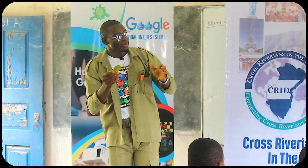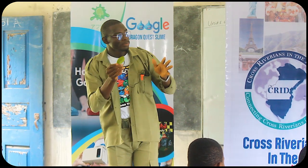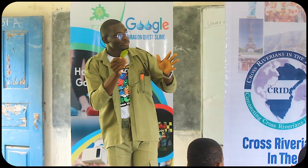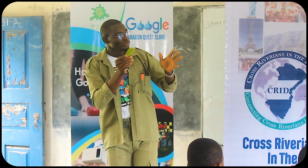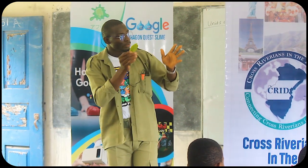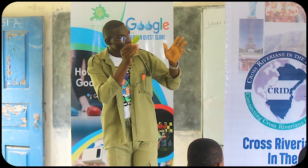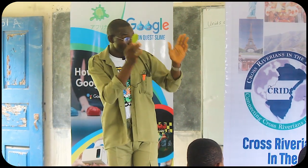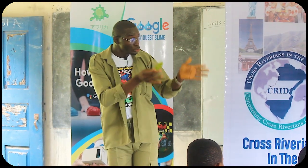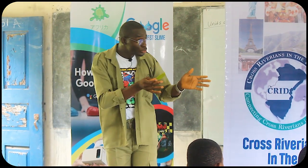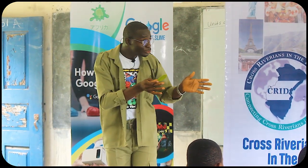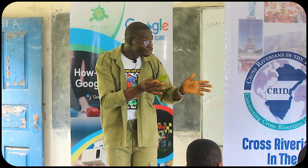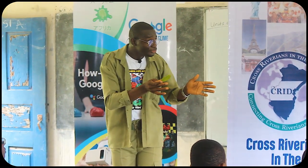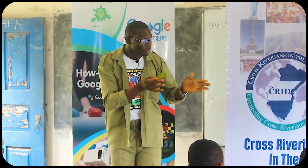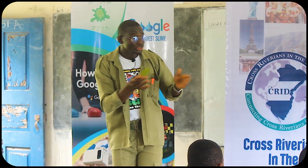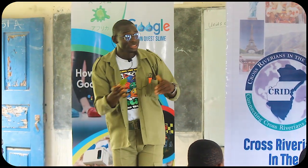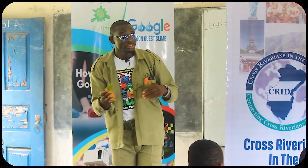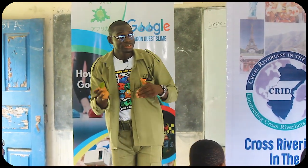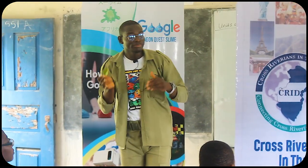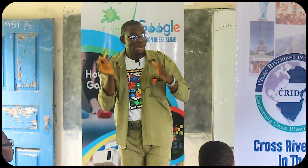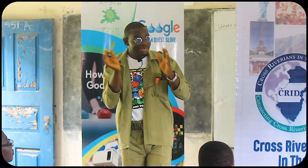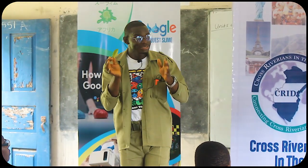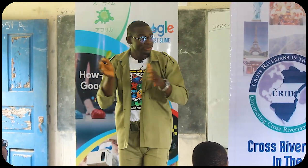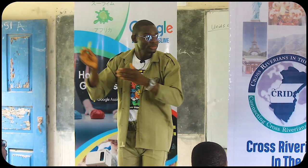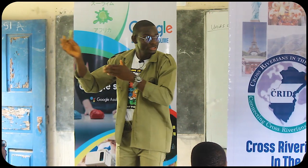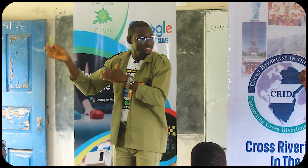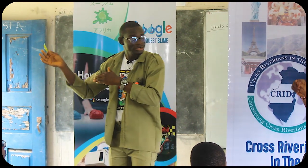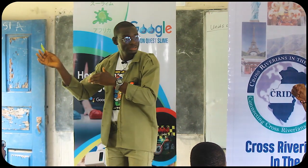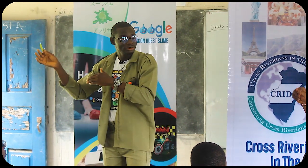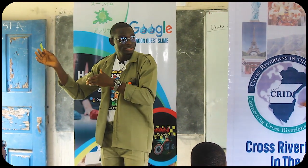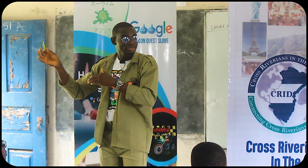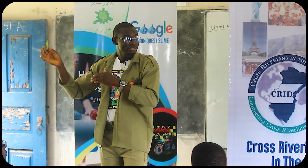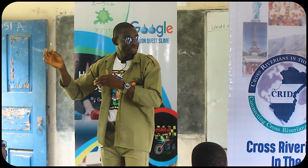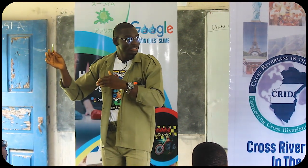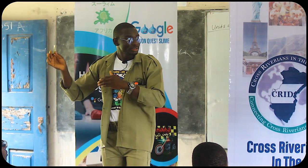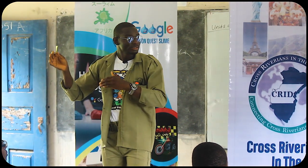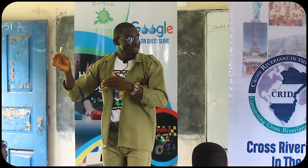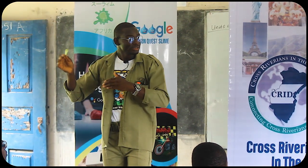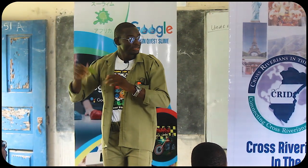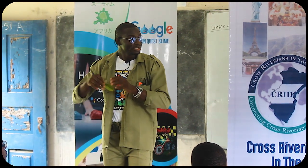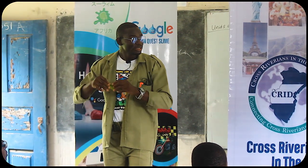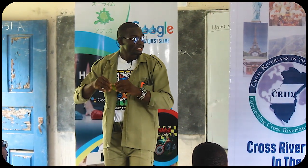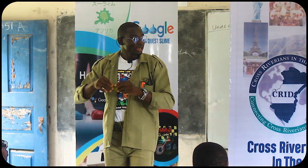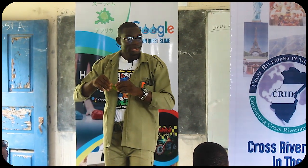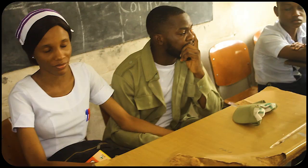collect some roots from trees, barks from trees,